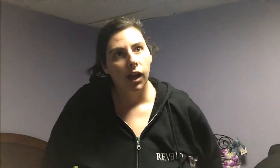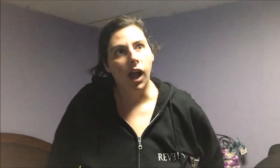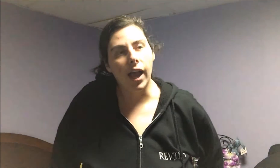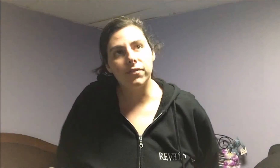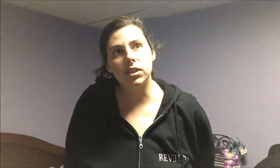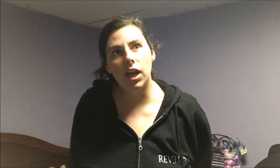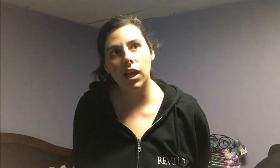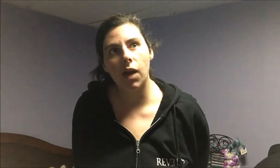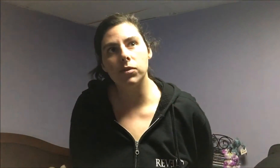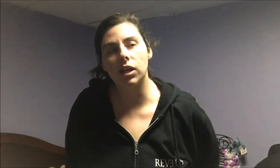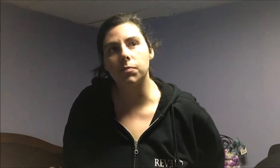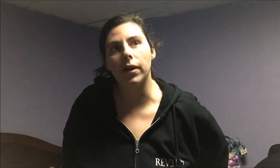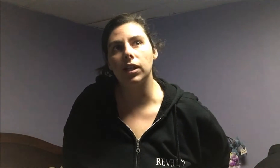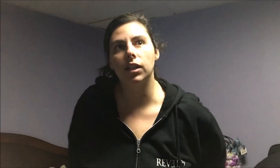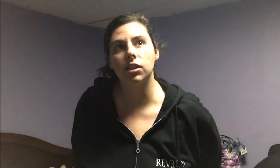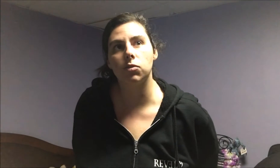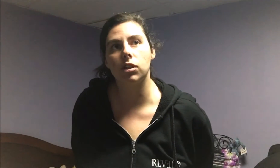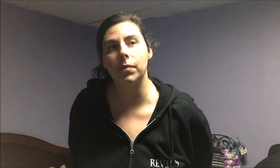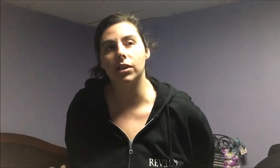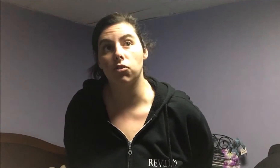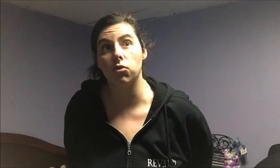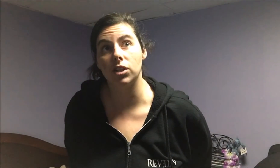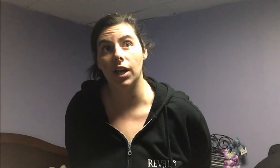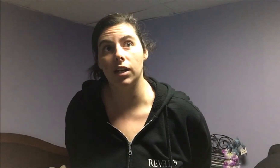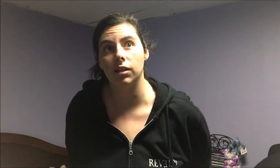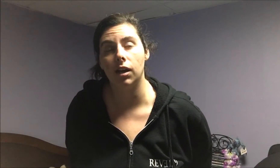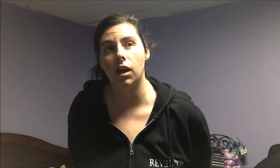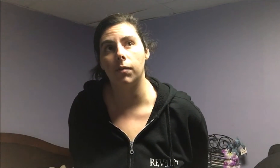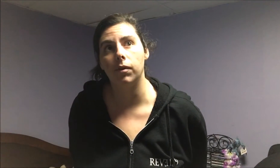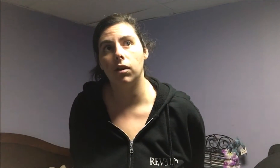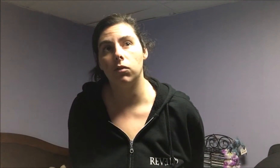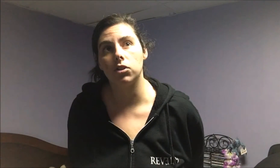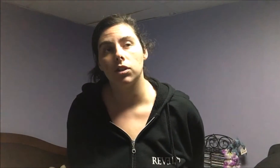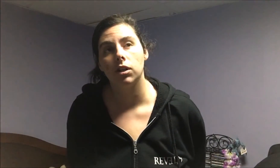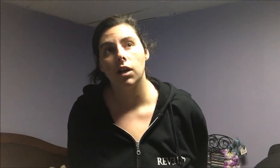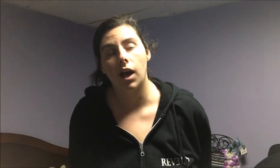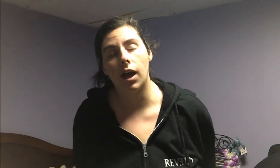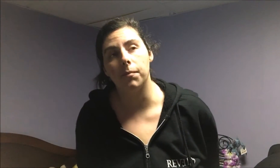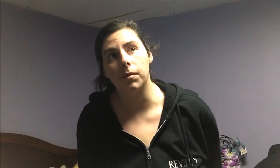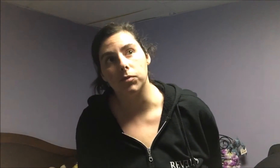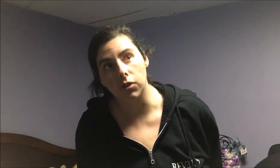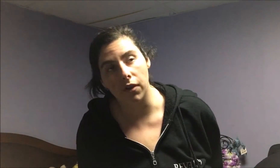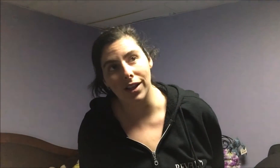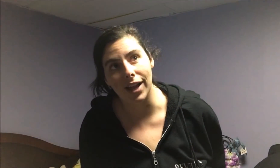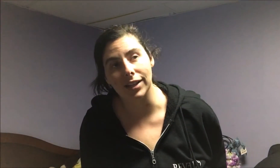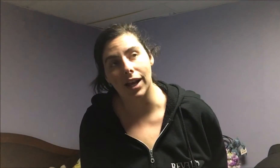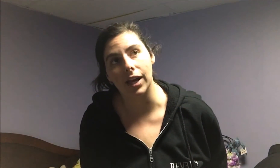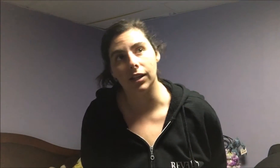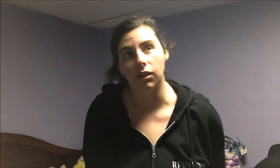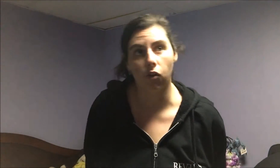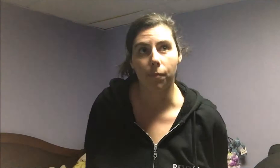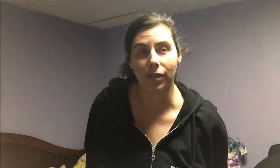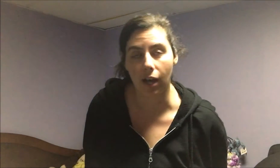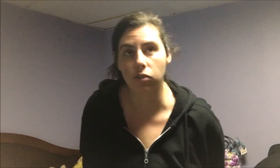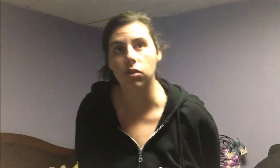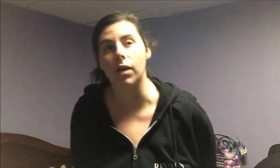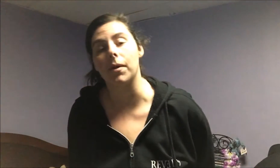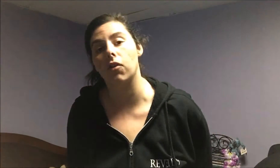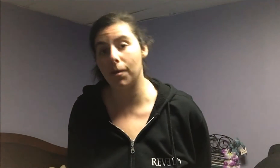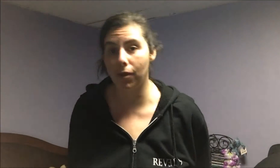I have to say, I was not expecting that this was gonna be at the Trojan tent, which I'm so very glad that I cropped it out so that my grandmother